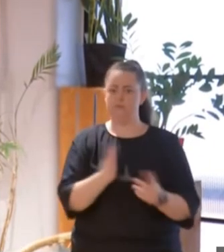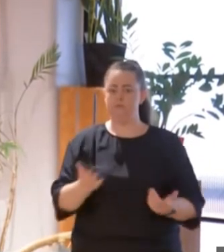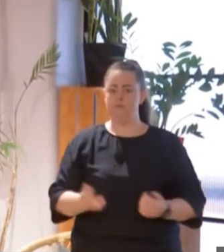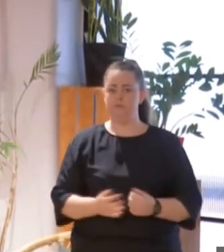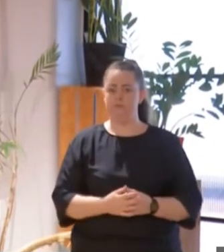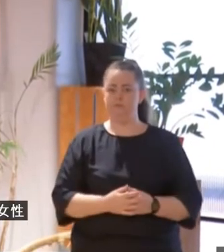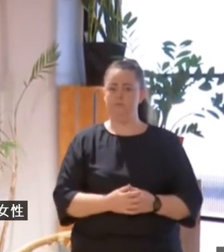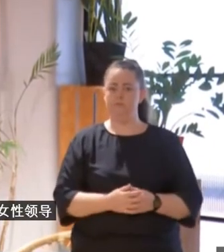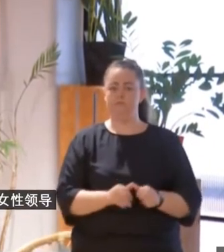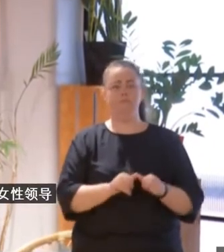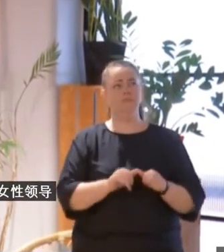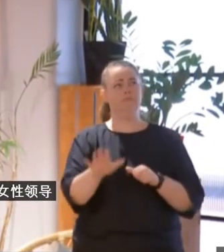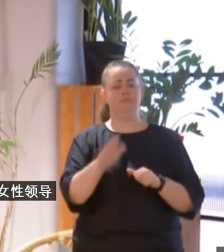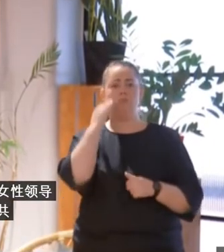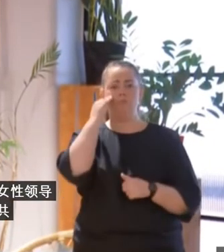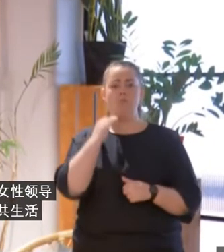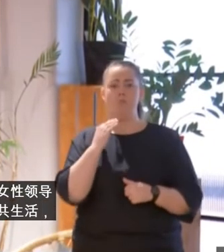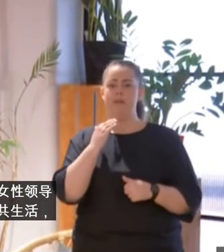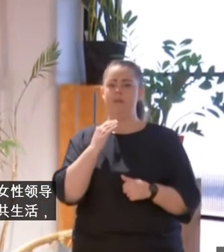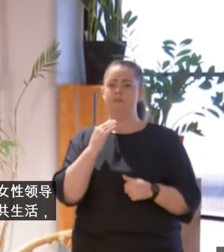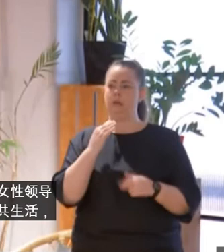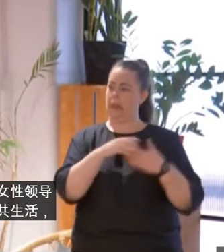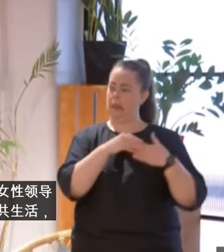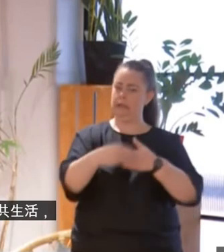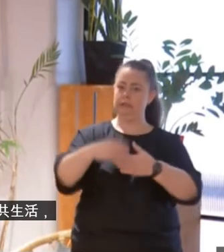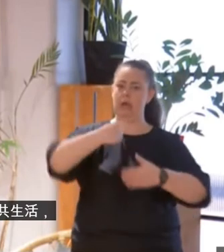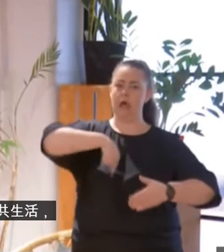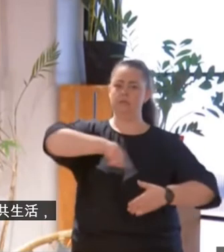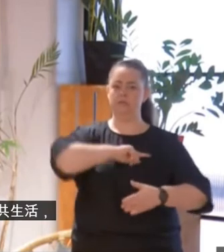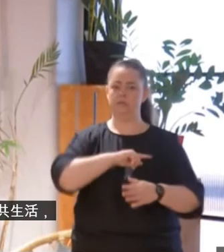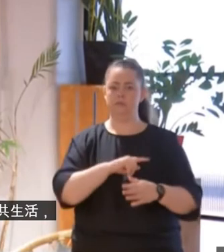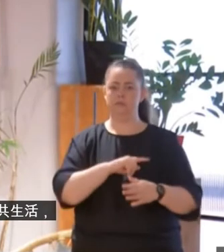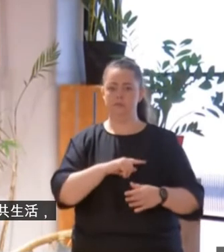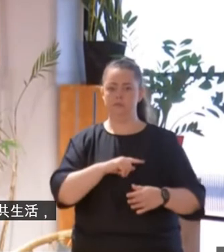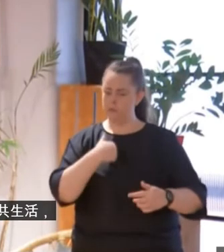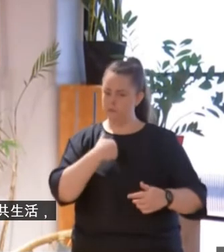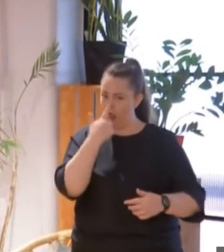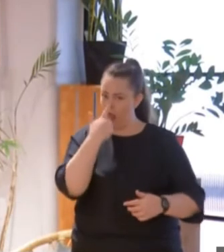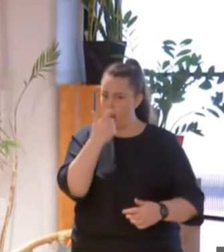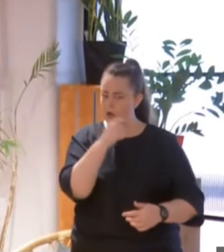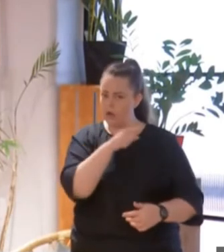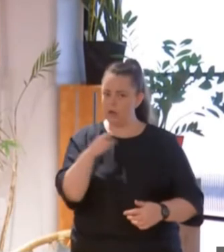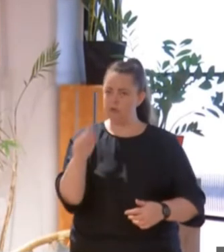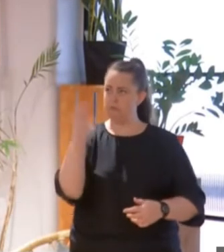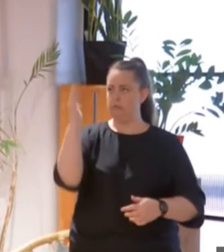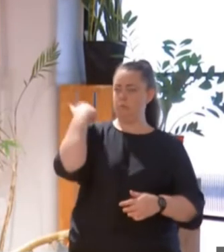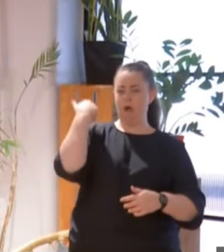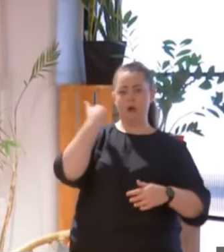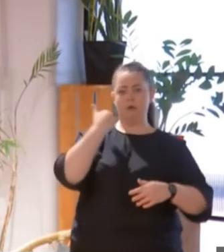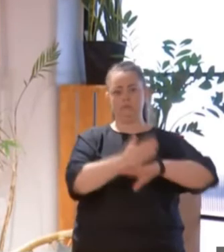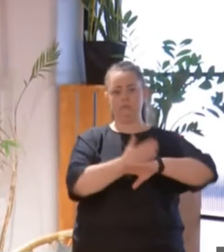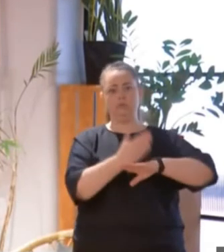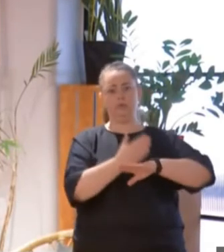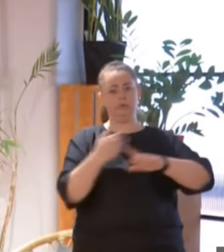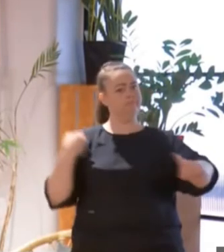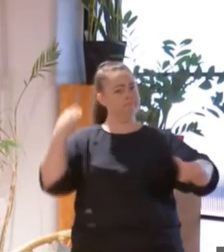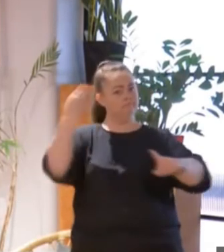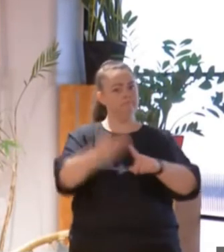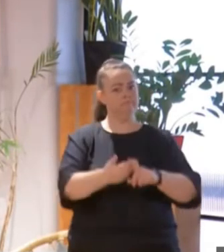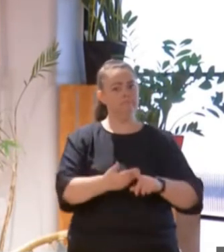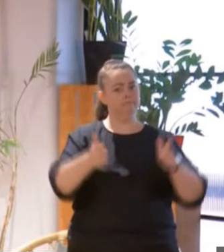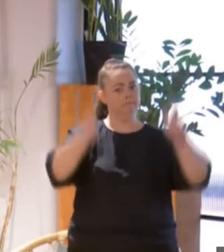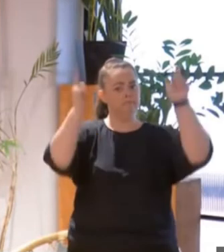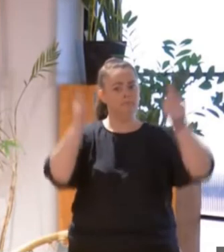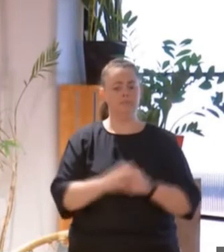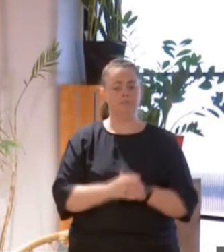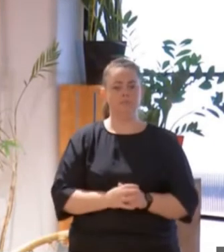finest women that's ever served in public life in New South Wales, and we've been very blessed to have Gladys over that period of time.